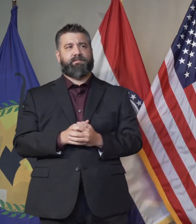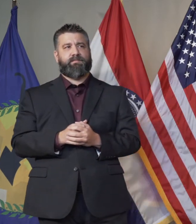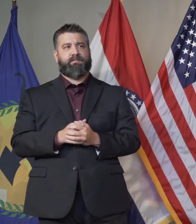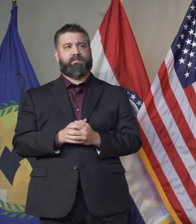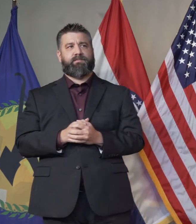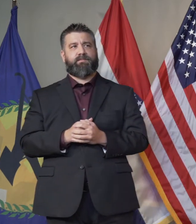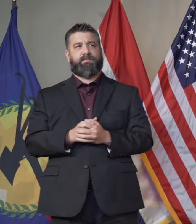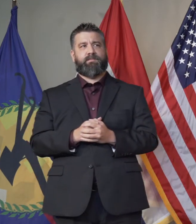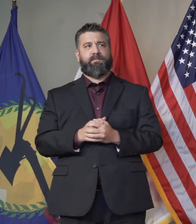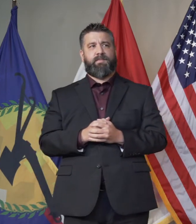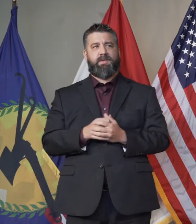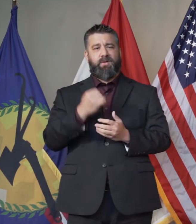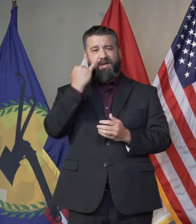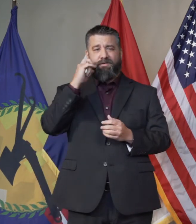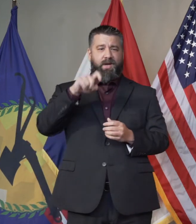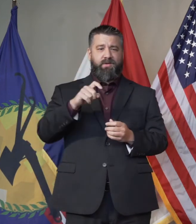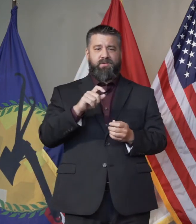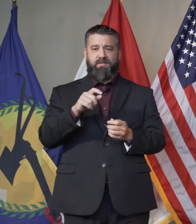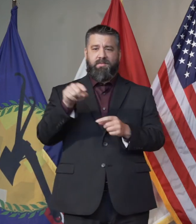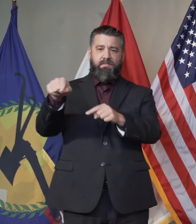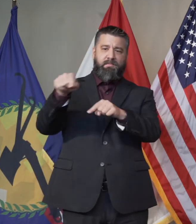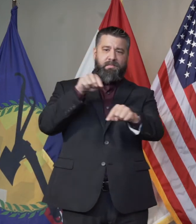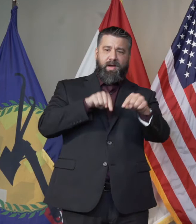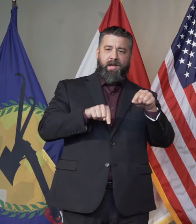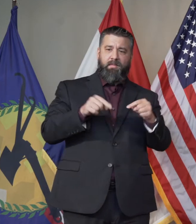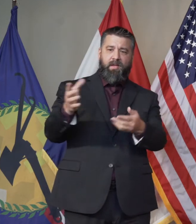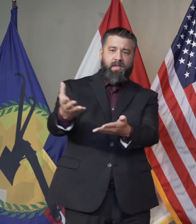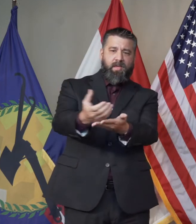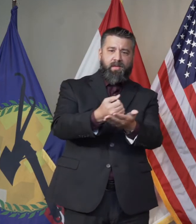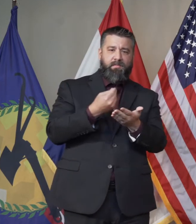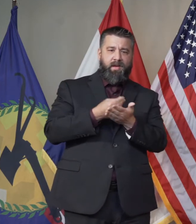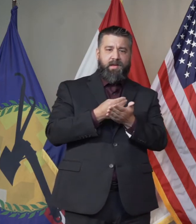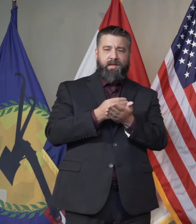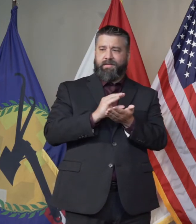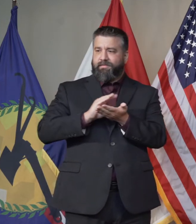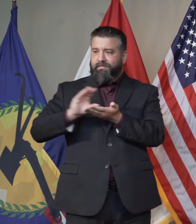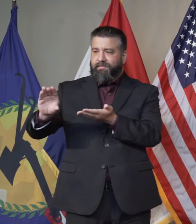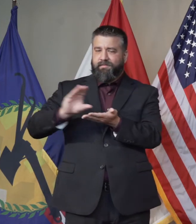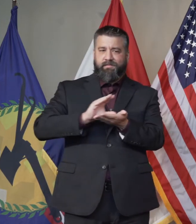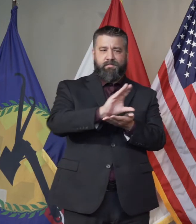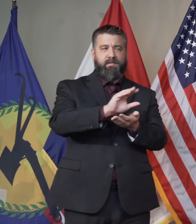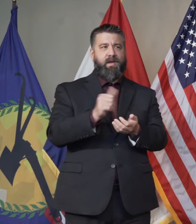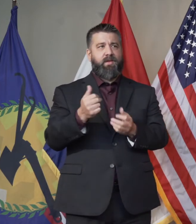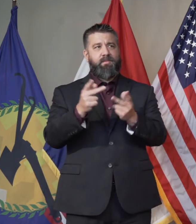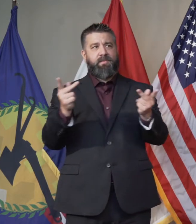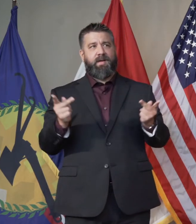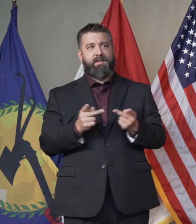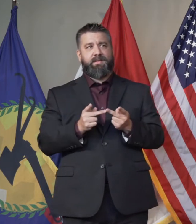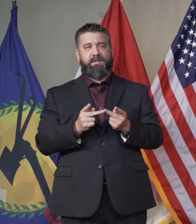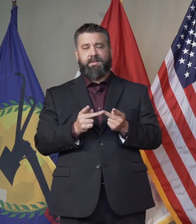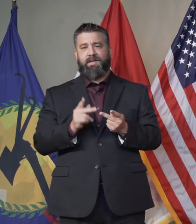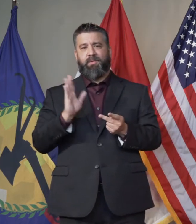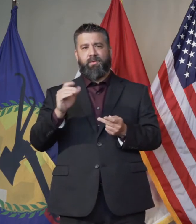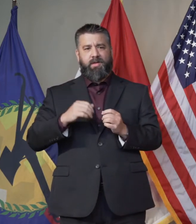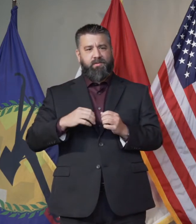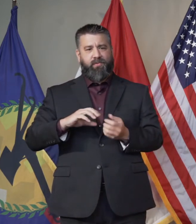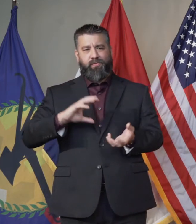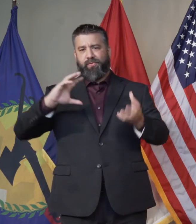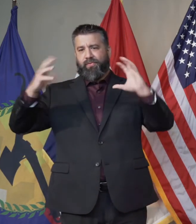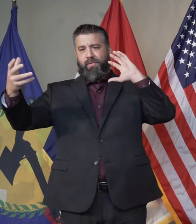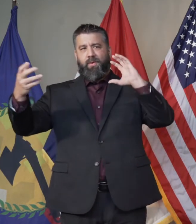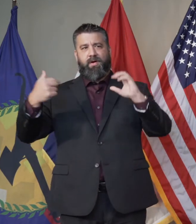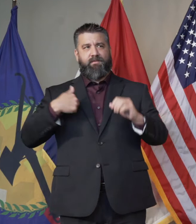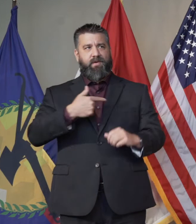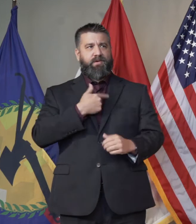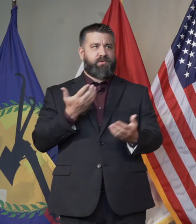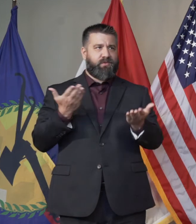be required to distribute that, let's say, 60 days before they run out, or where they have to It would be an spend. enormous disruption in the delivery of